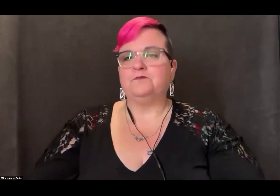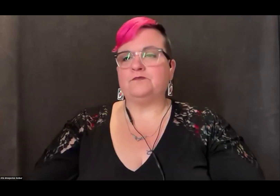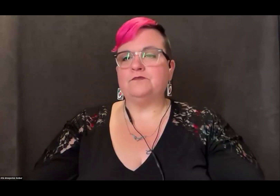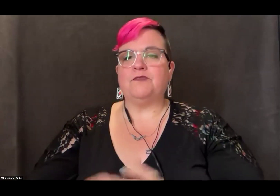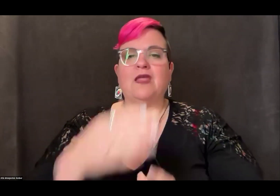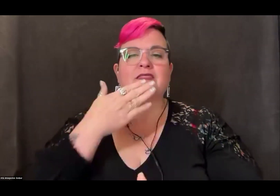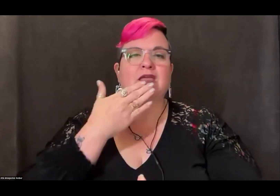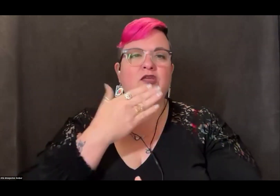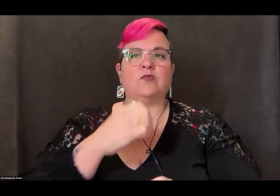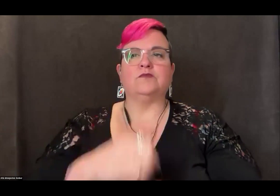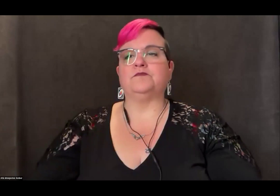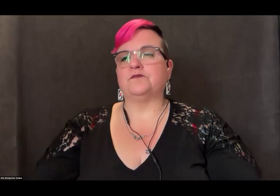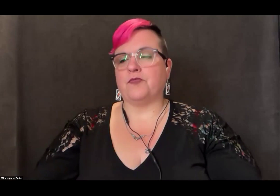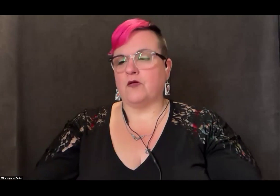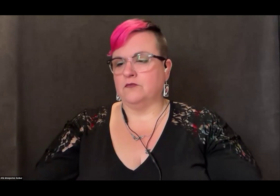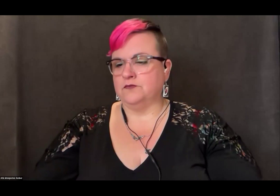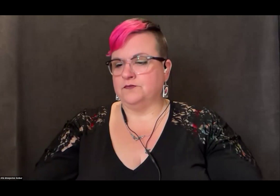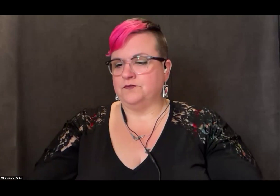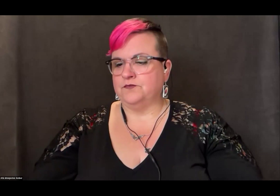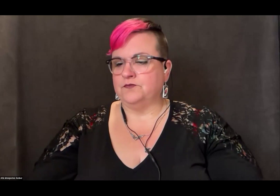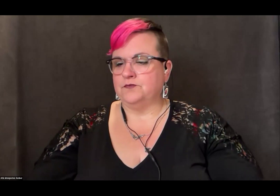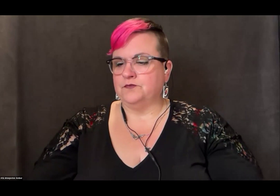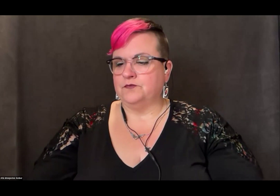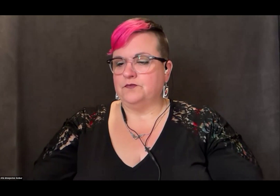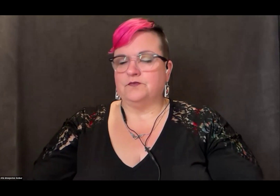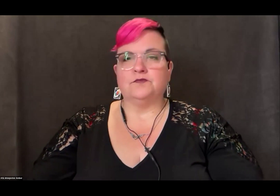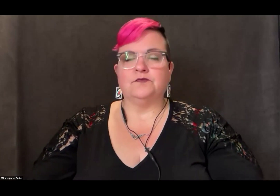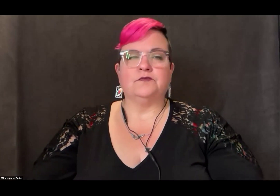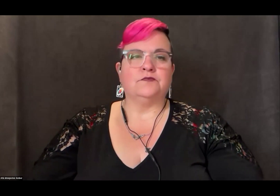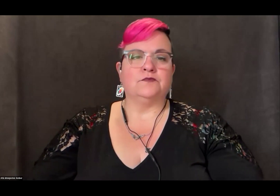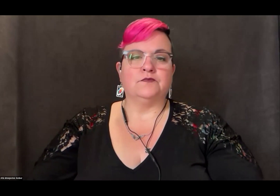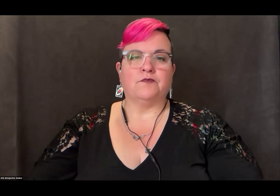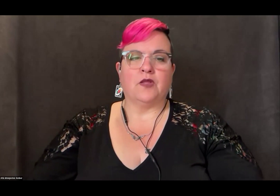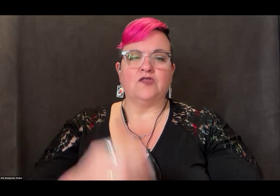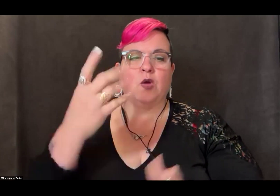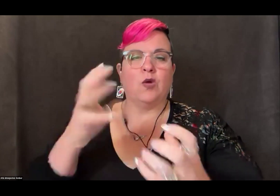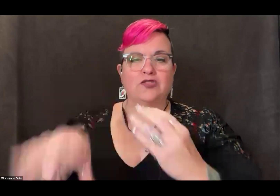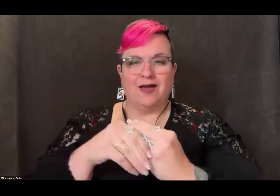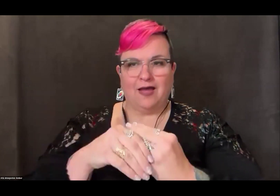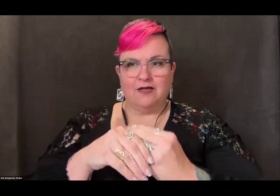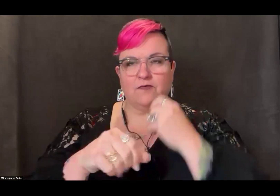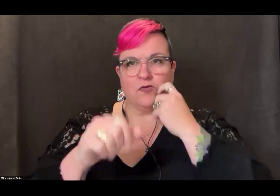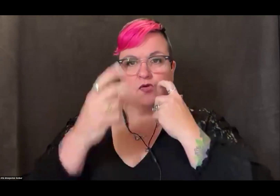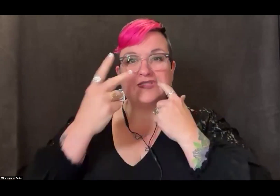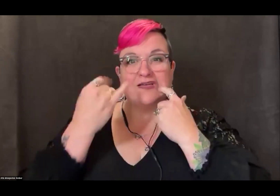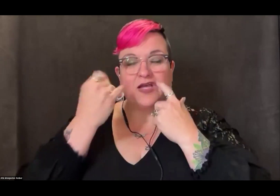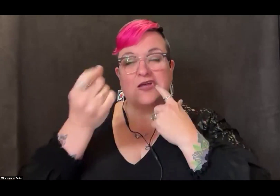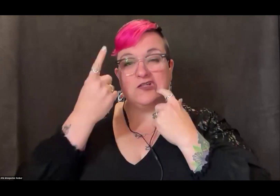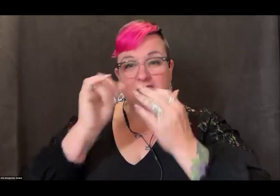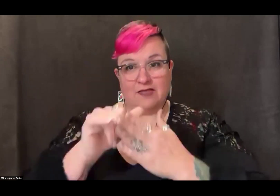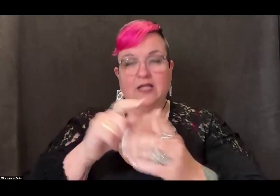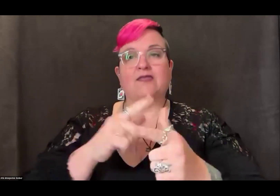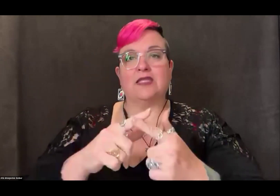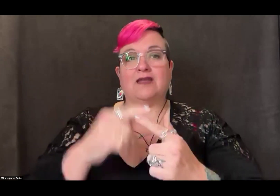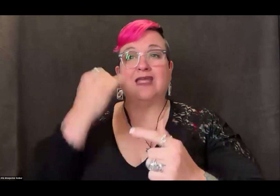problem. I'd like to add a little to that. So you, just to see if I understand correctly, you're saying that